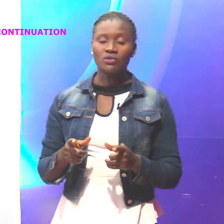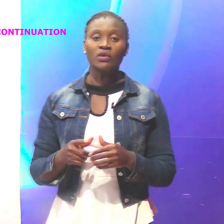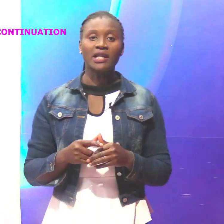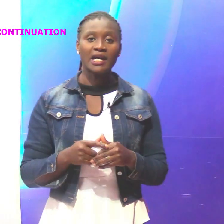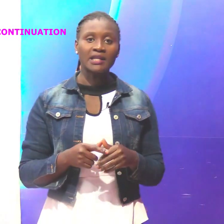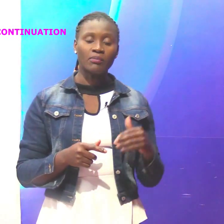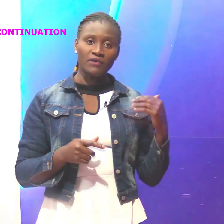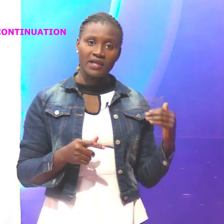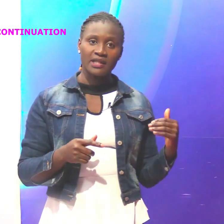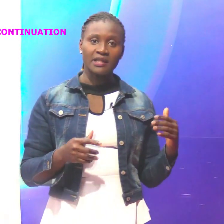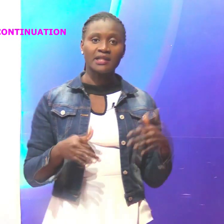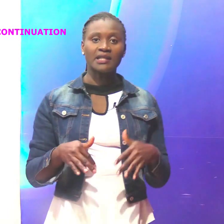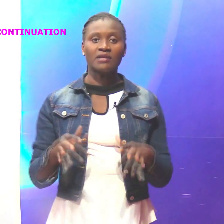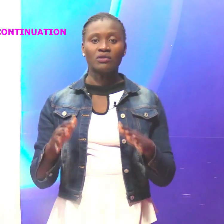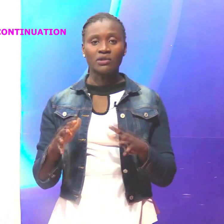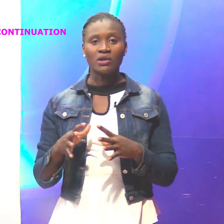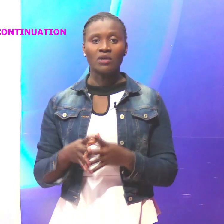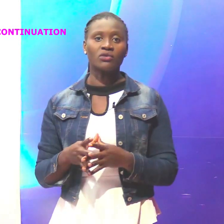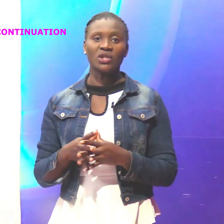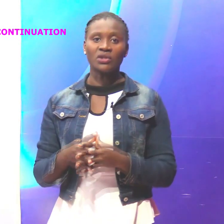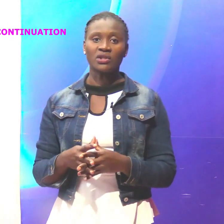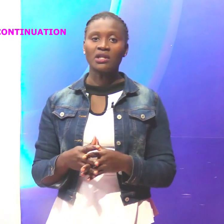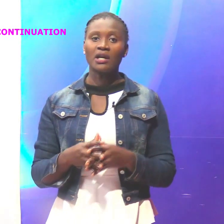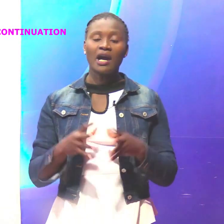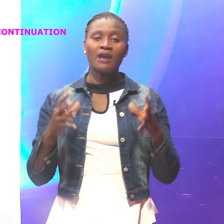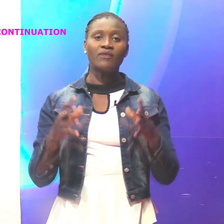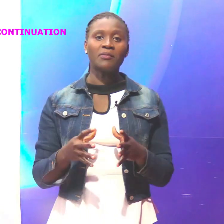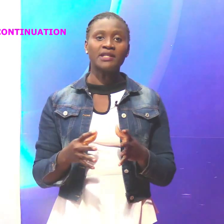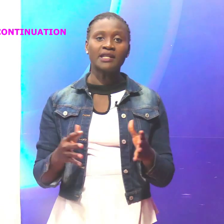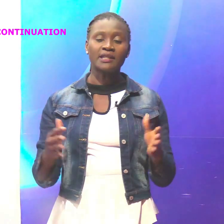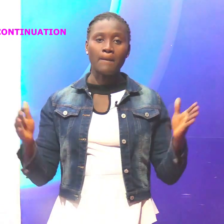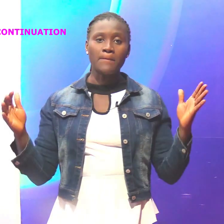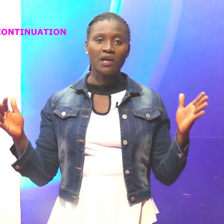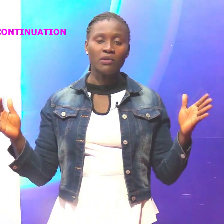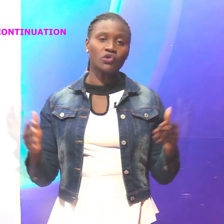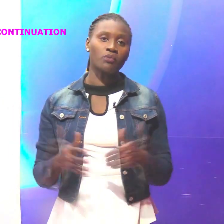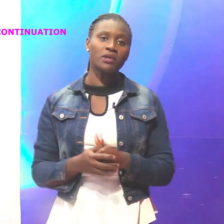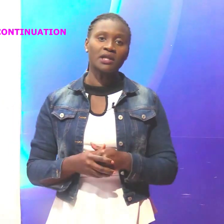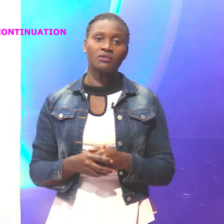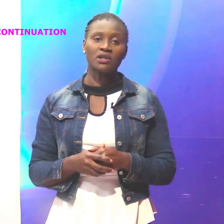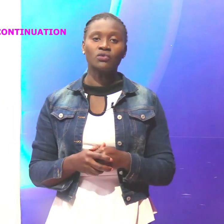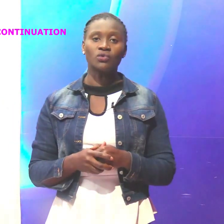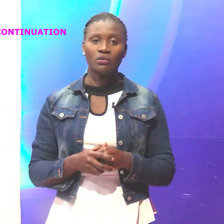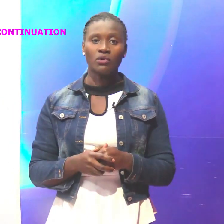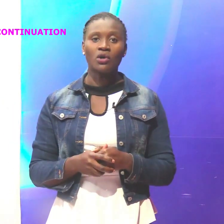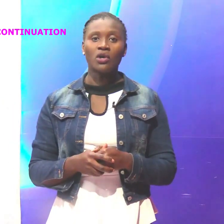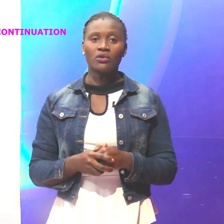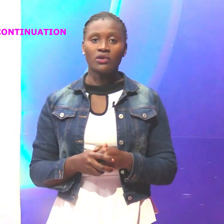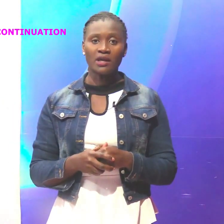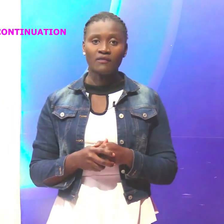learned the previous, and this is just also a continuation. Yeah, a verbs just a big topic that we need to know more on the verbs.